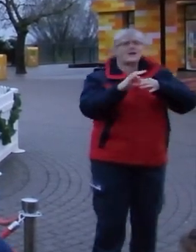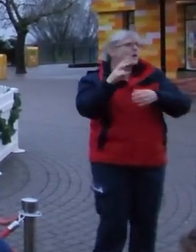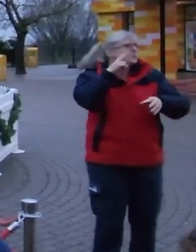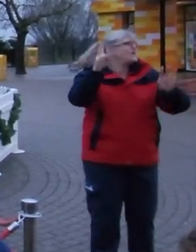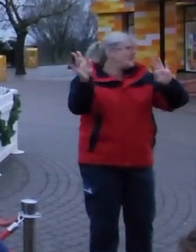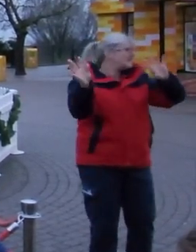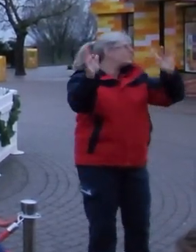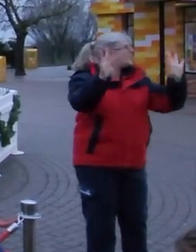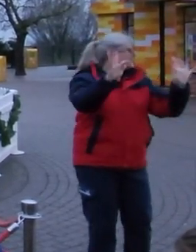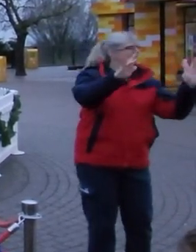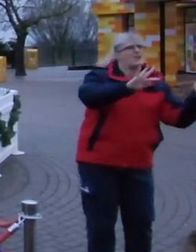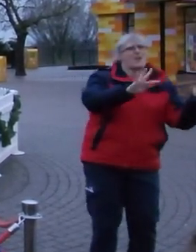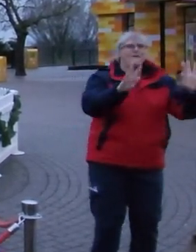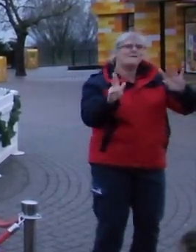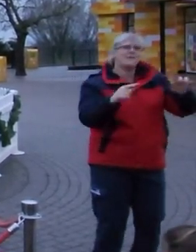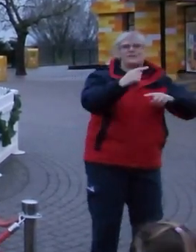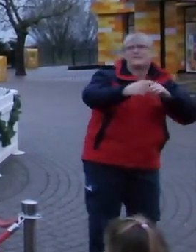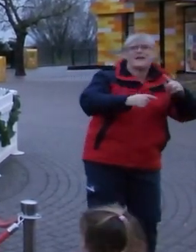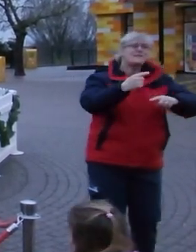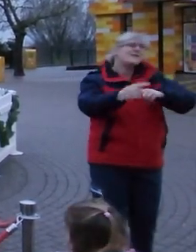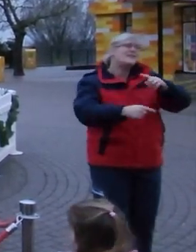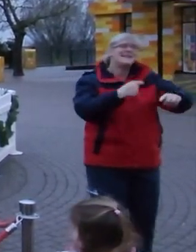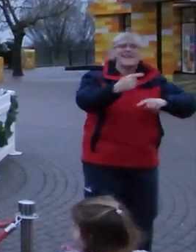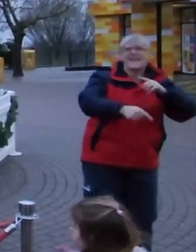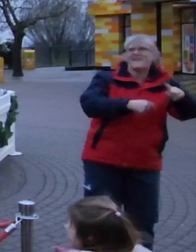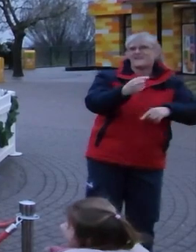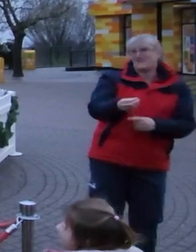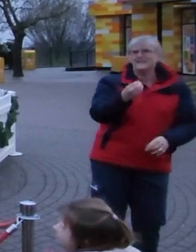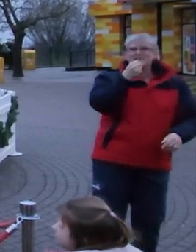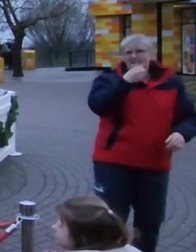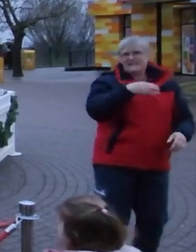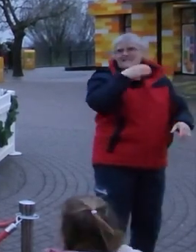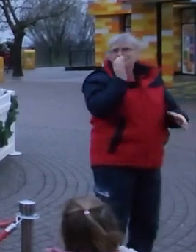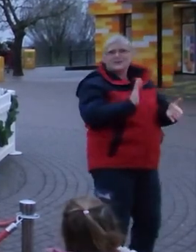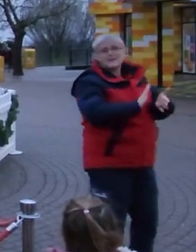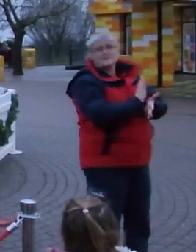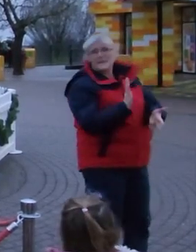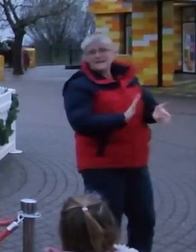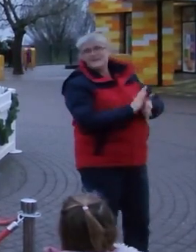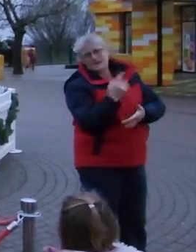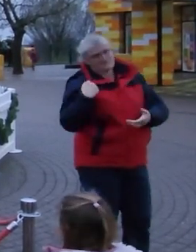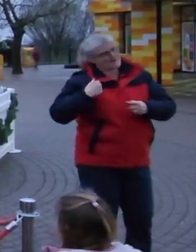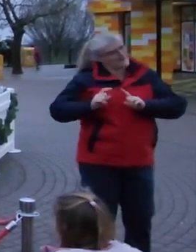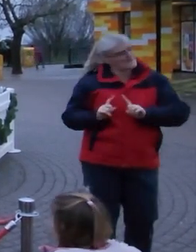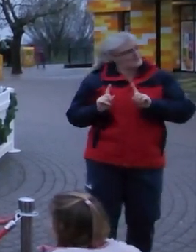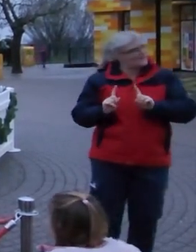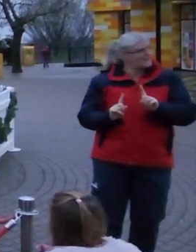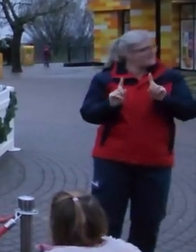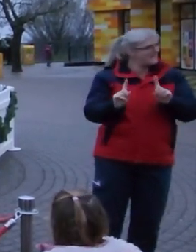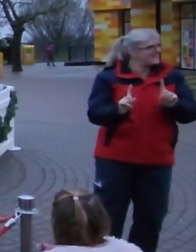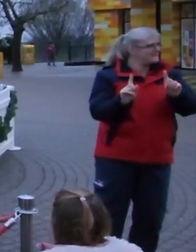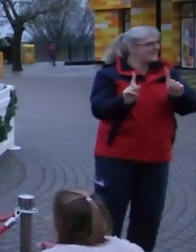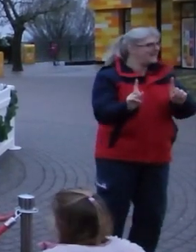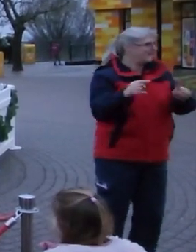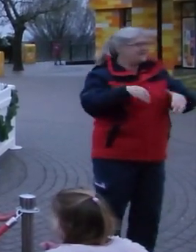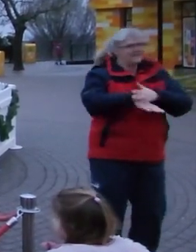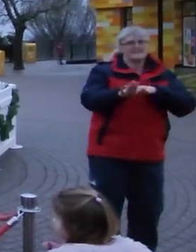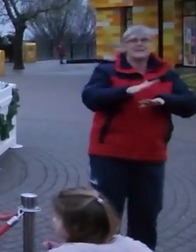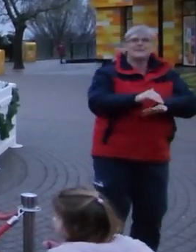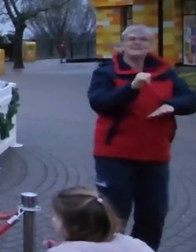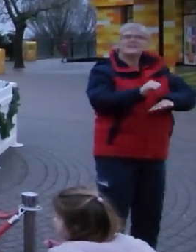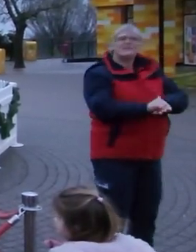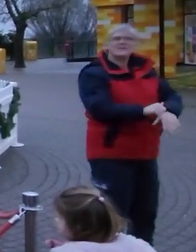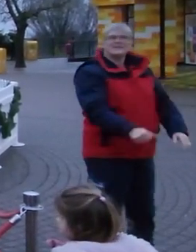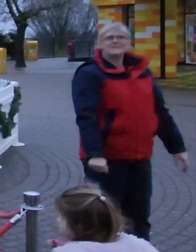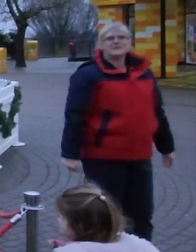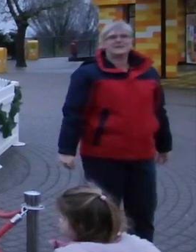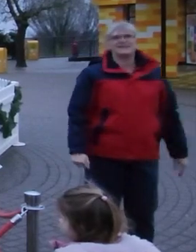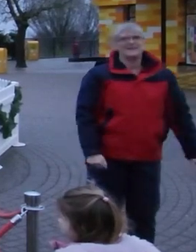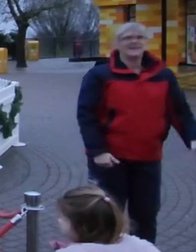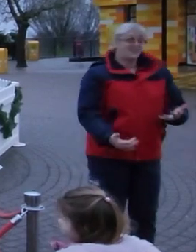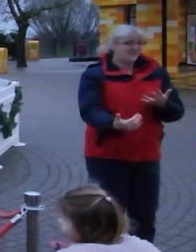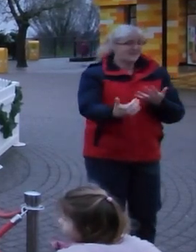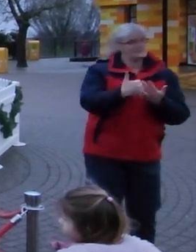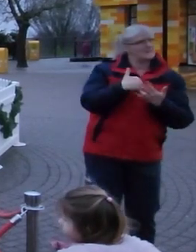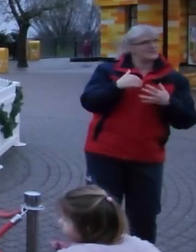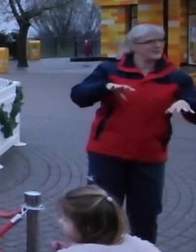Christmas,